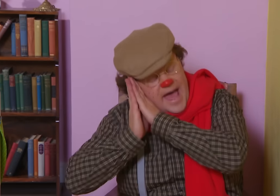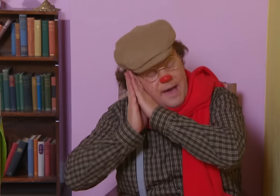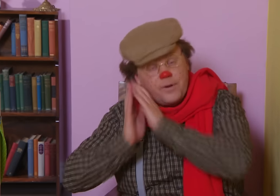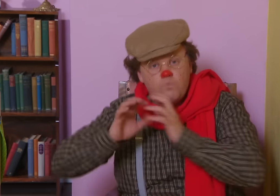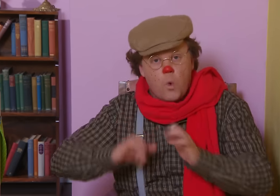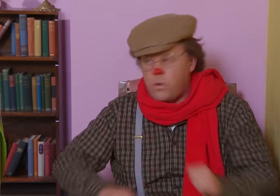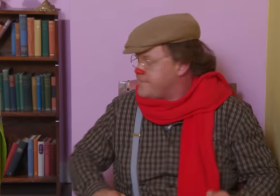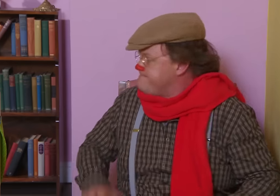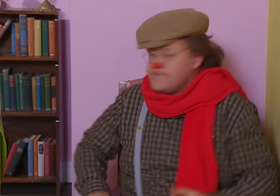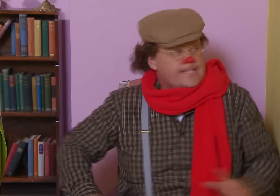nap!